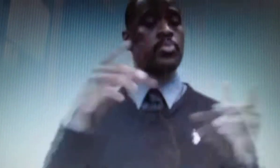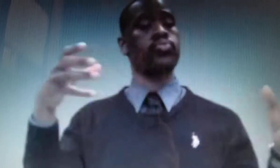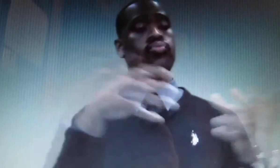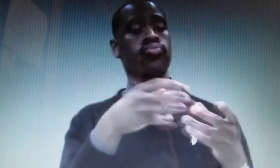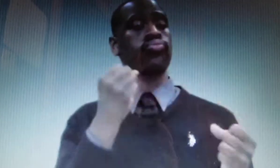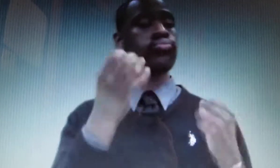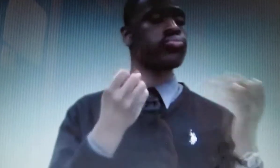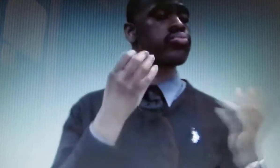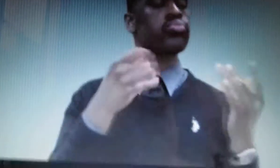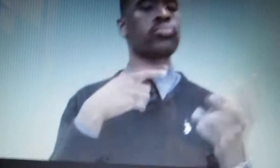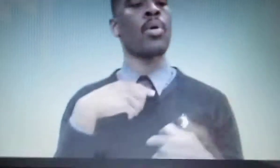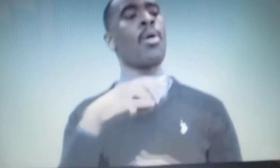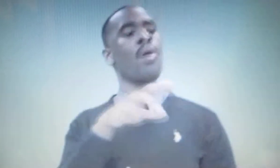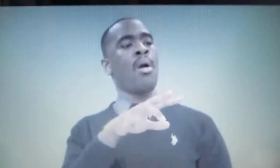black sign.